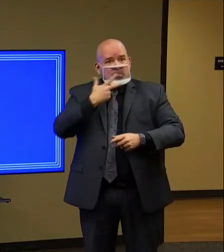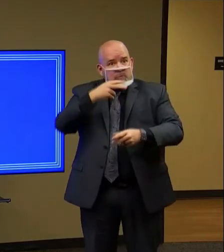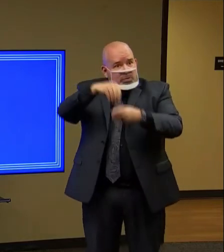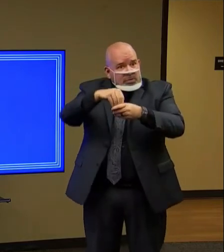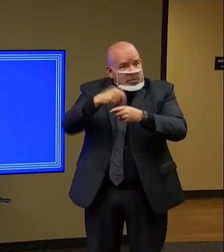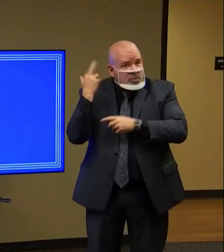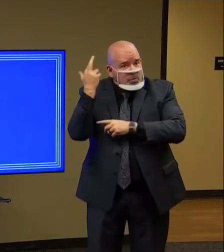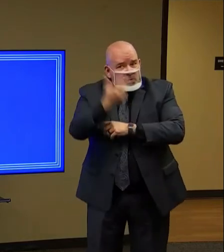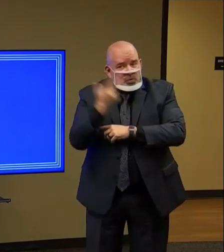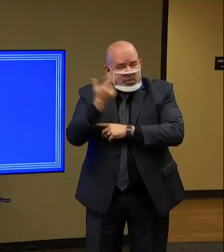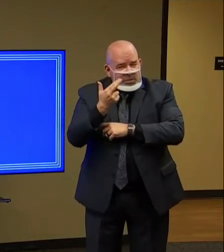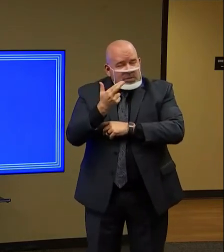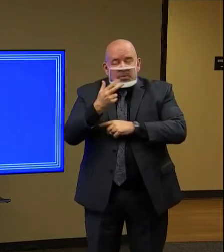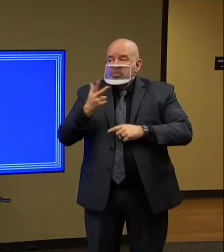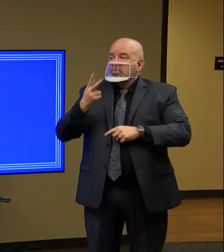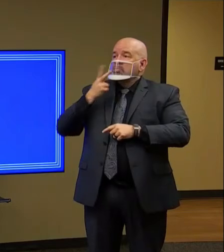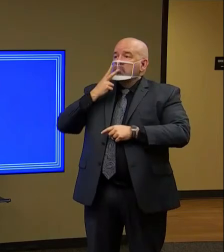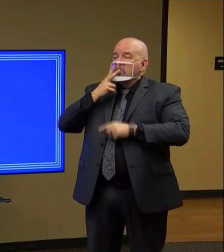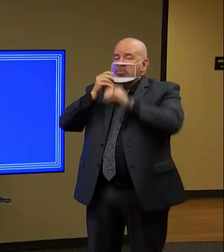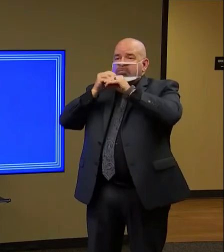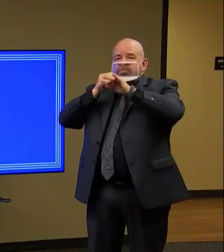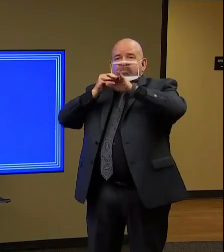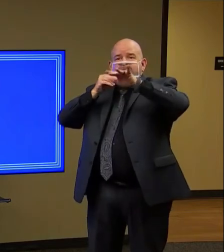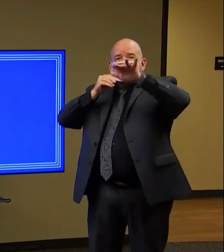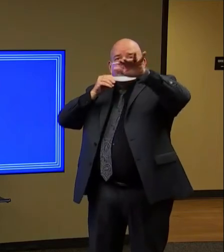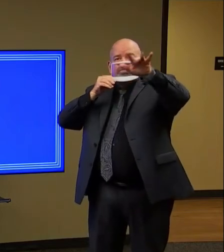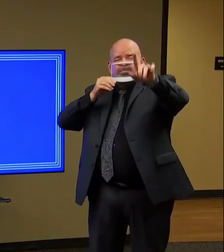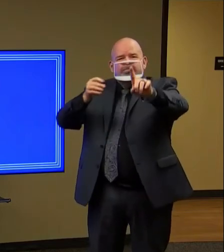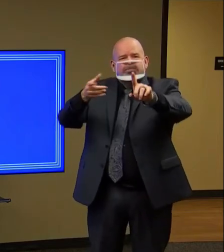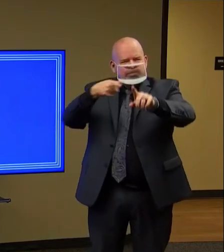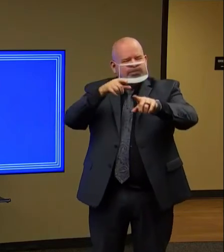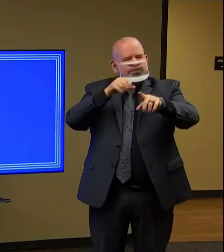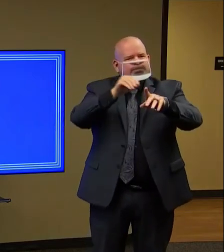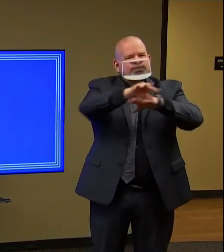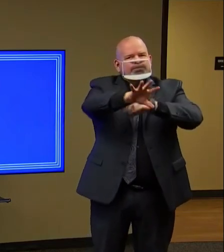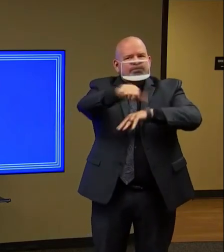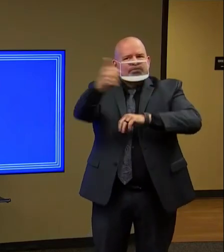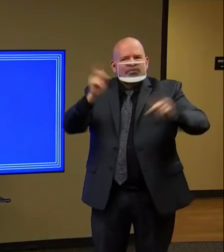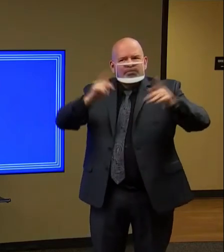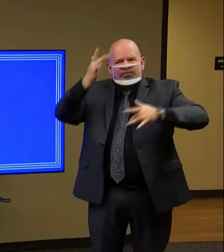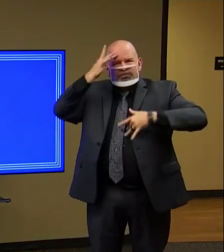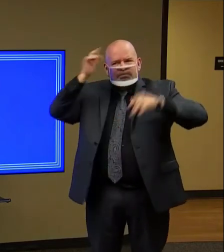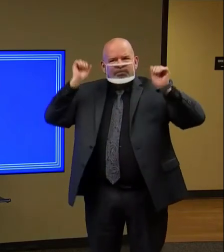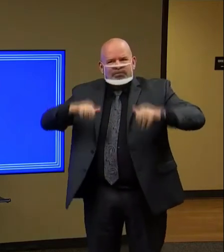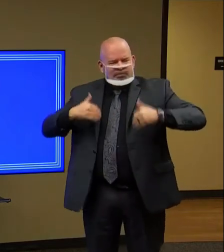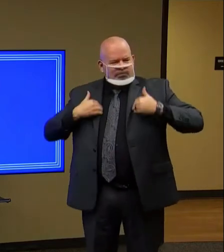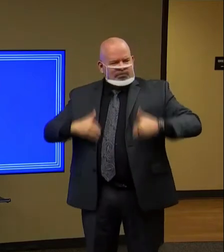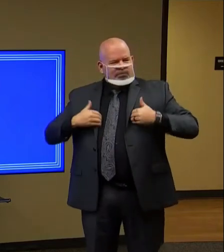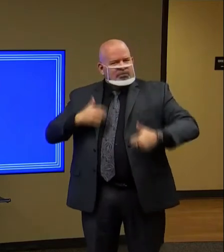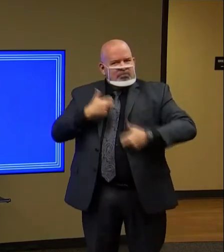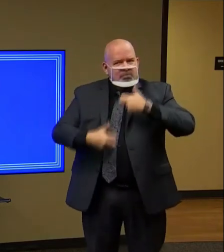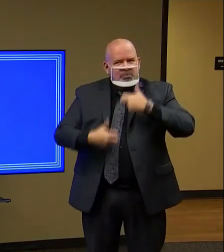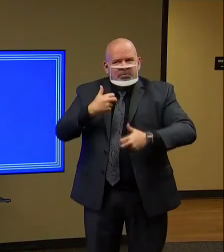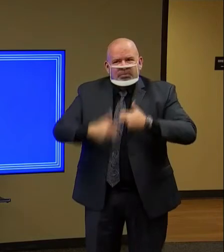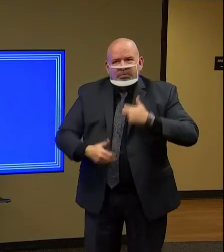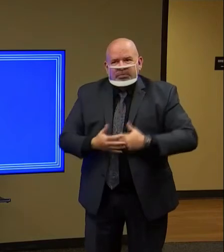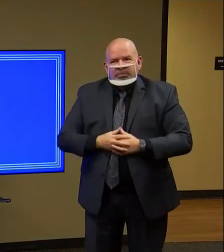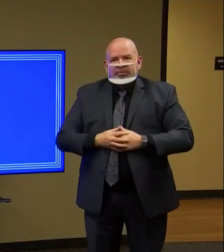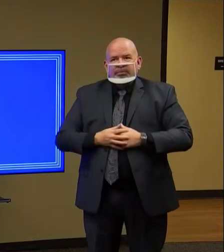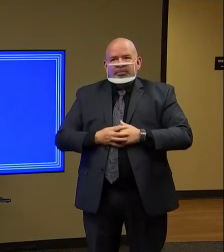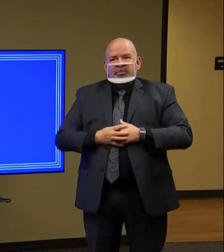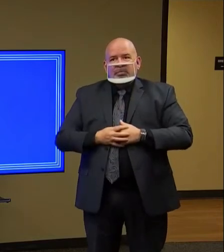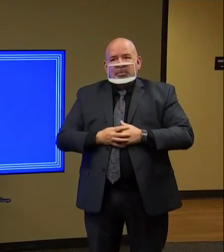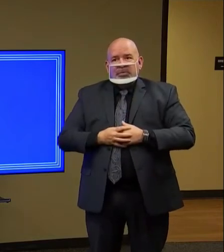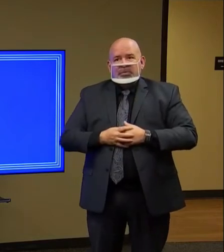it's breathed by other people. And another example would be when we drive our car, we have the right to both drink beer